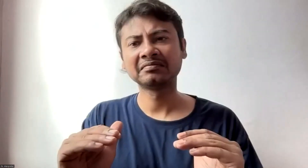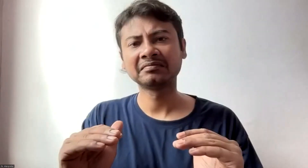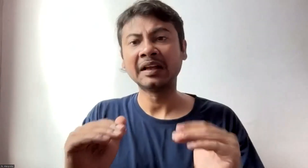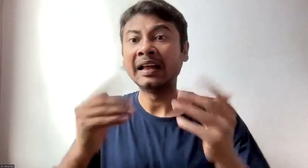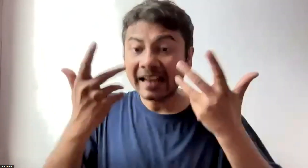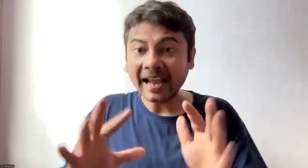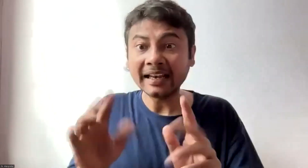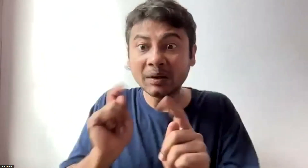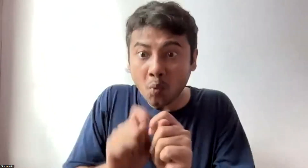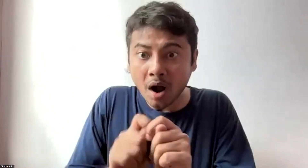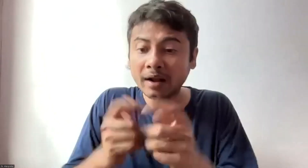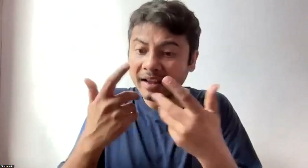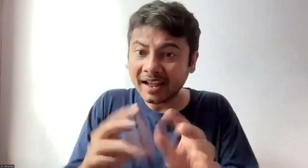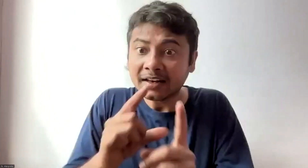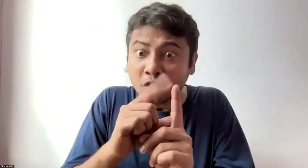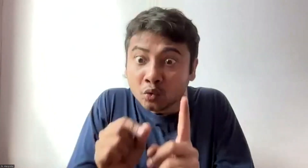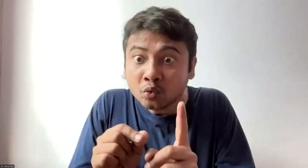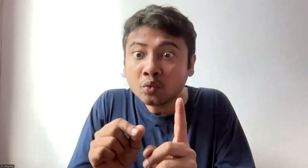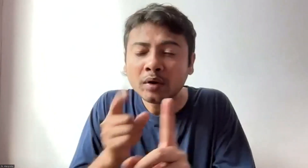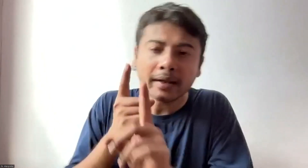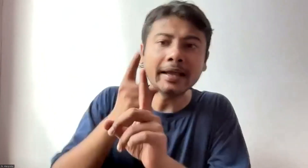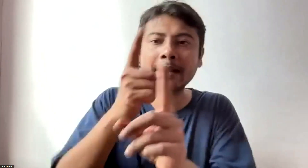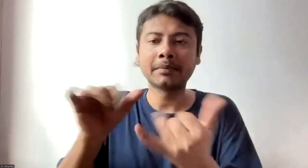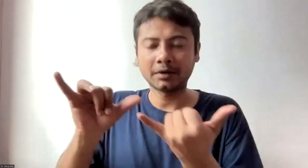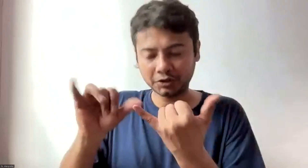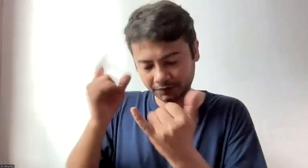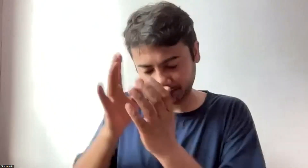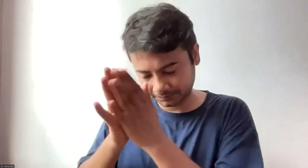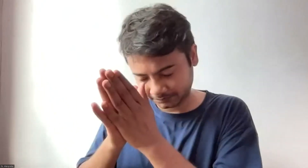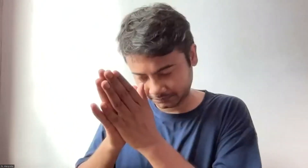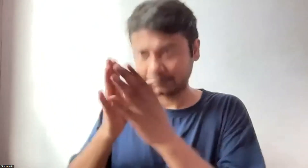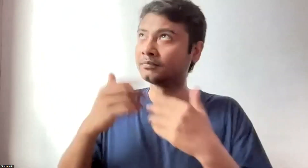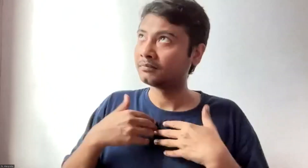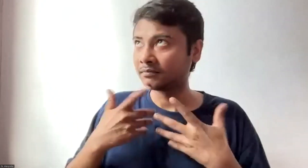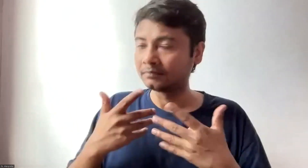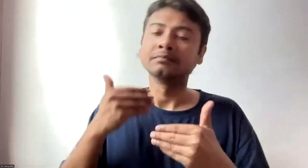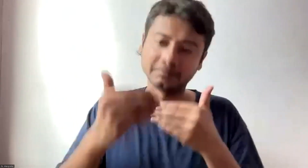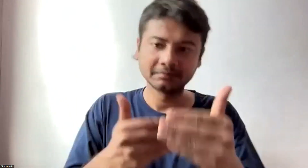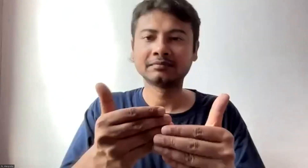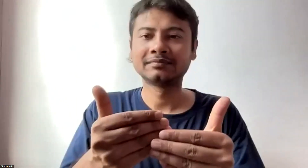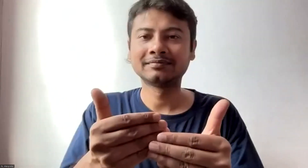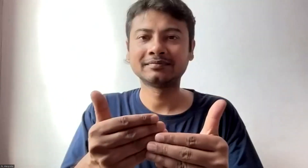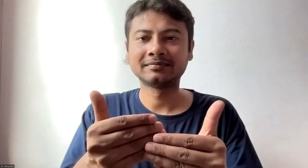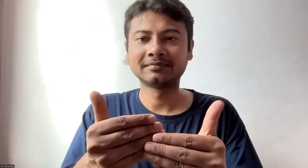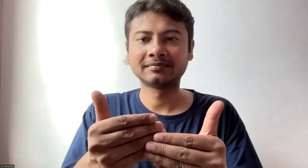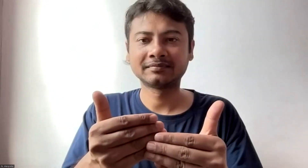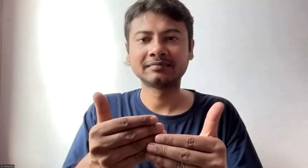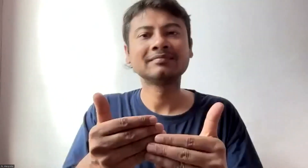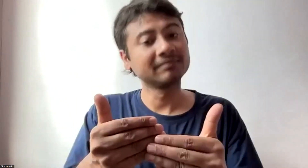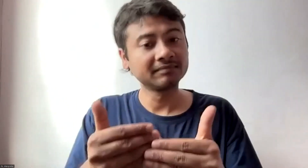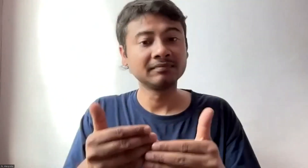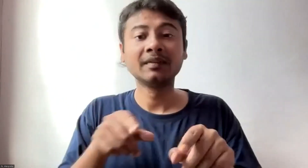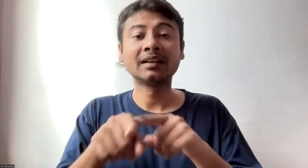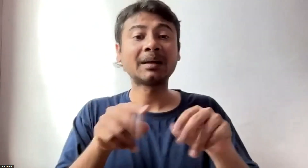members, if you are not going along with your family members, if there is a constant struggle between you and your husband